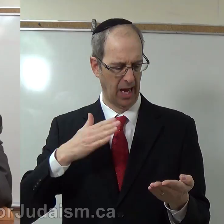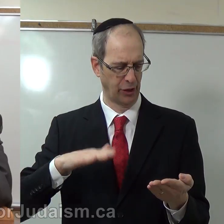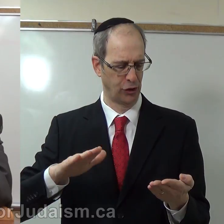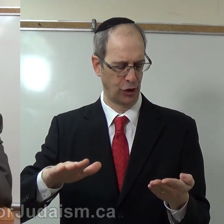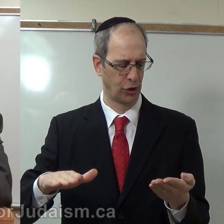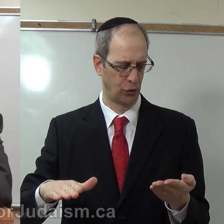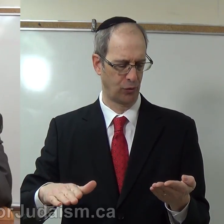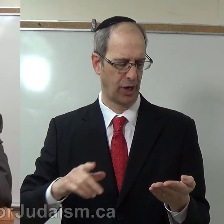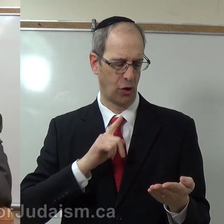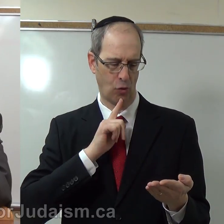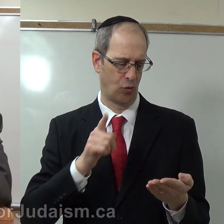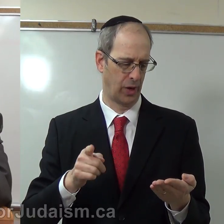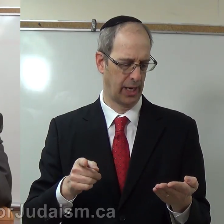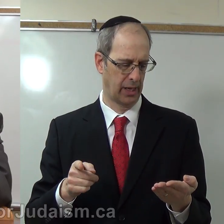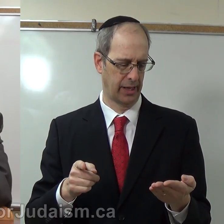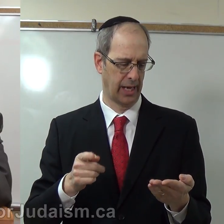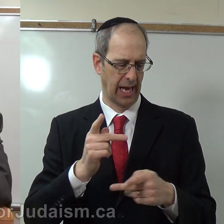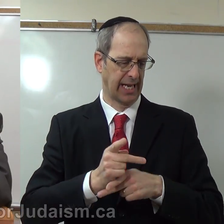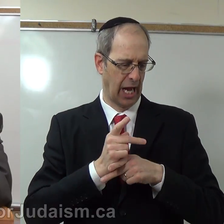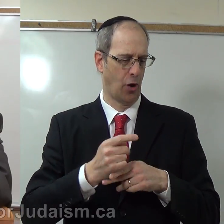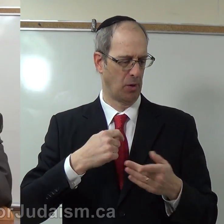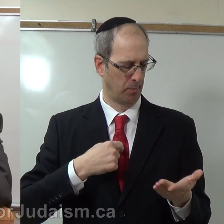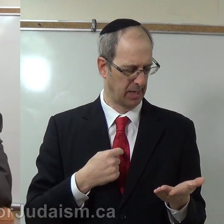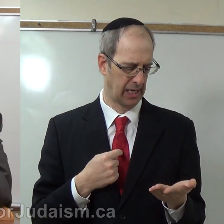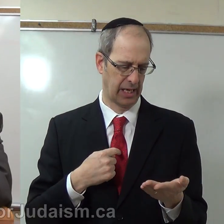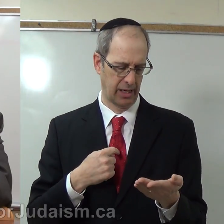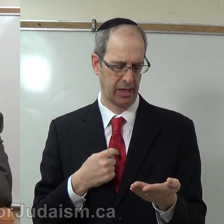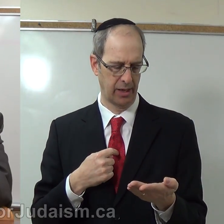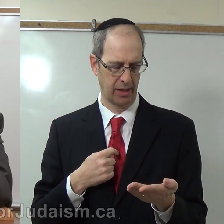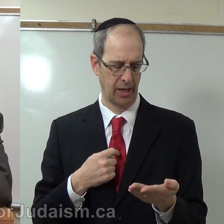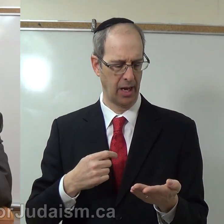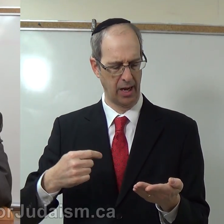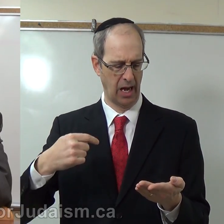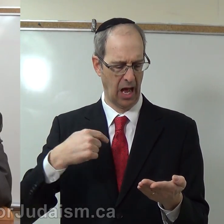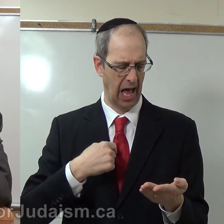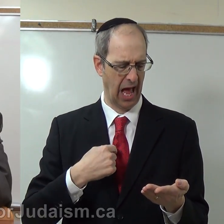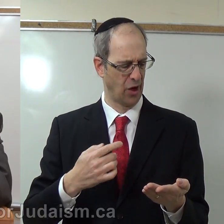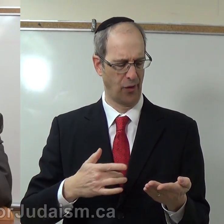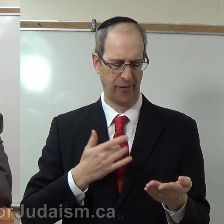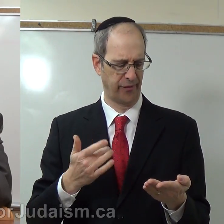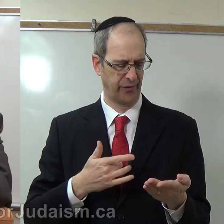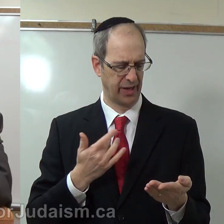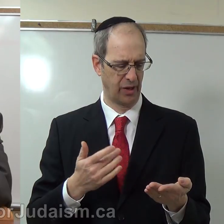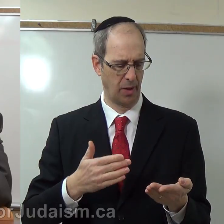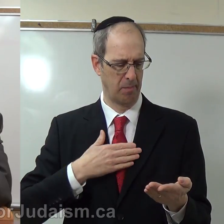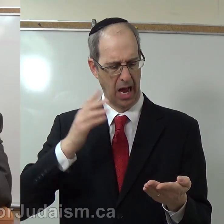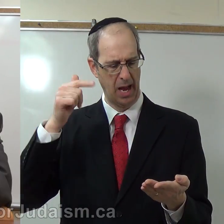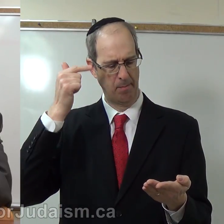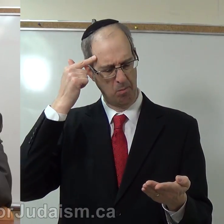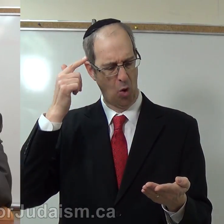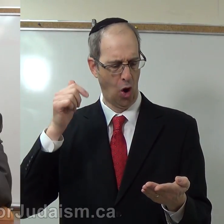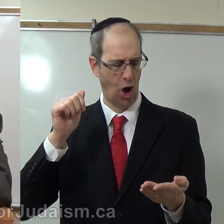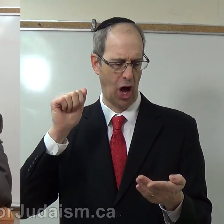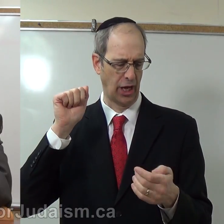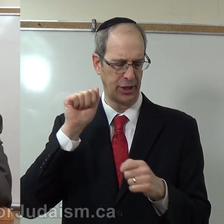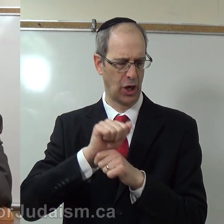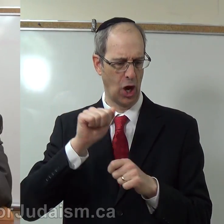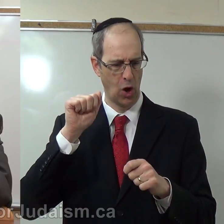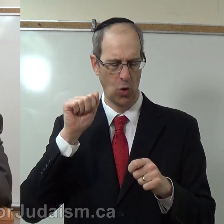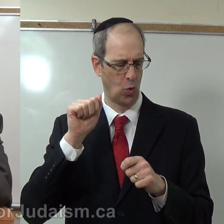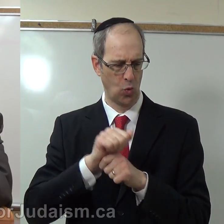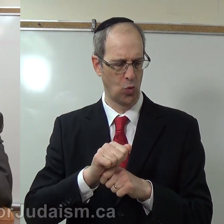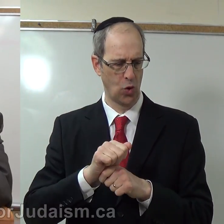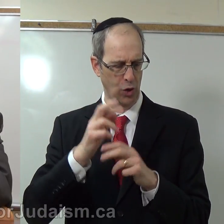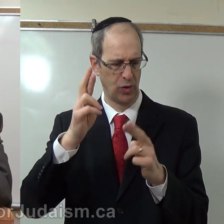really care about me that much and I don't feel that my boss at work is really